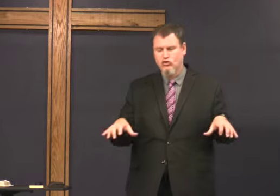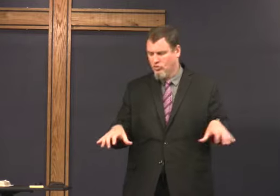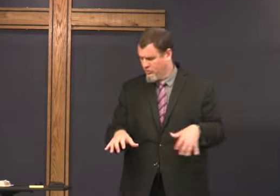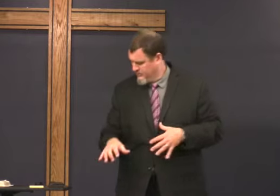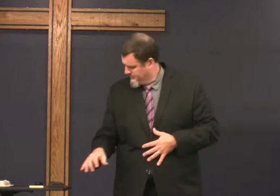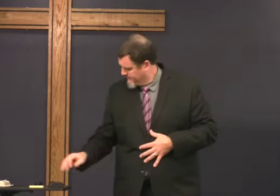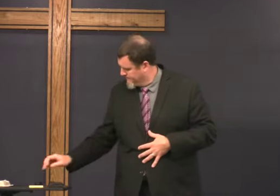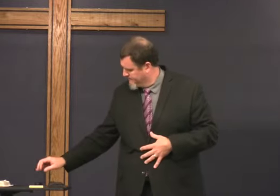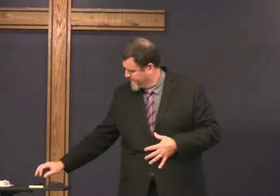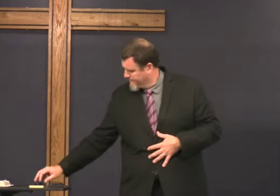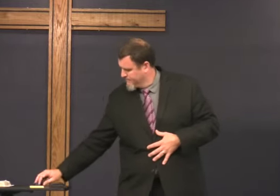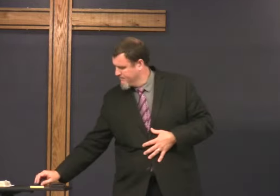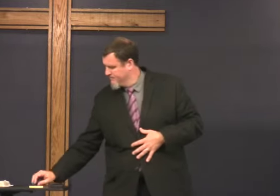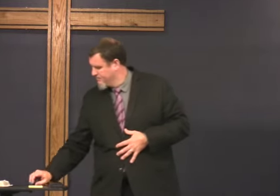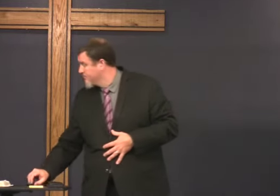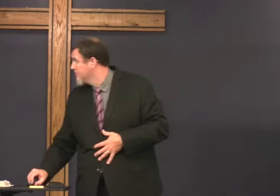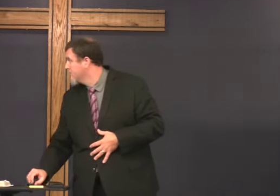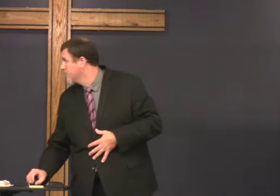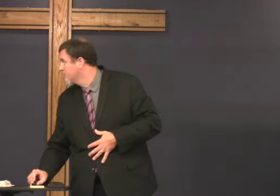have action.